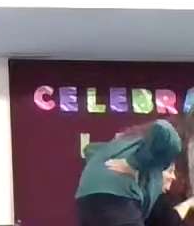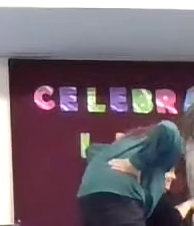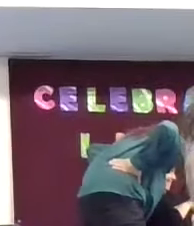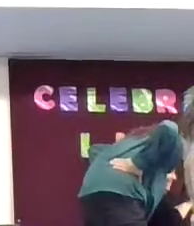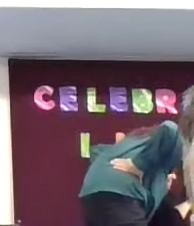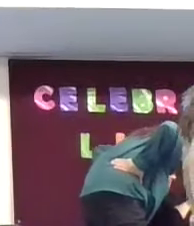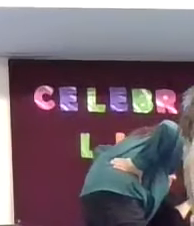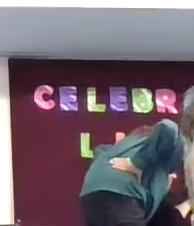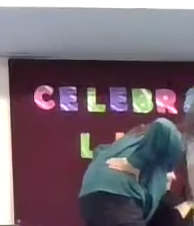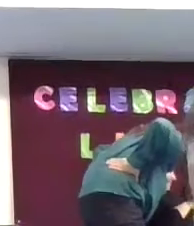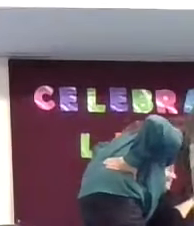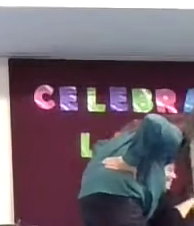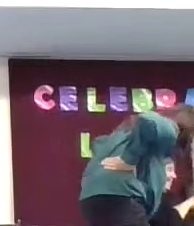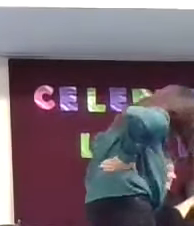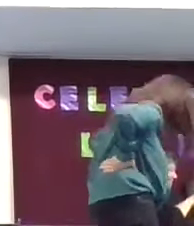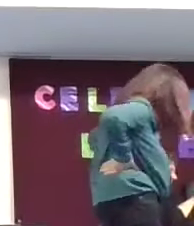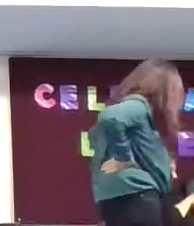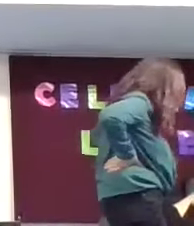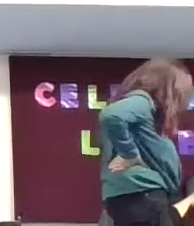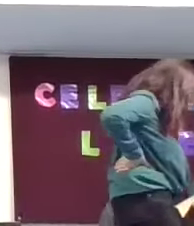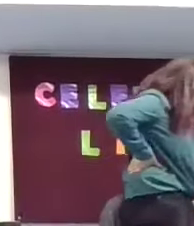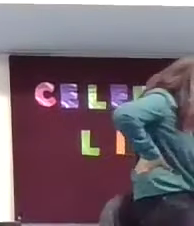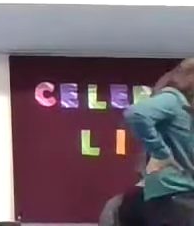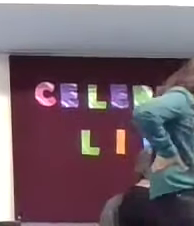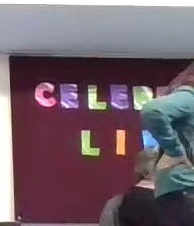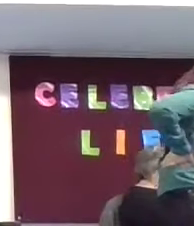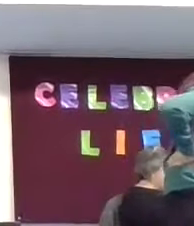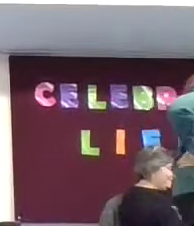I think he's there.